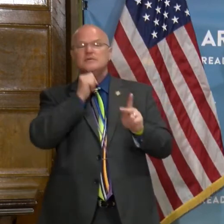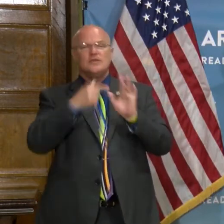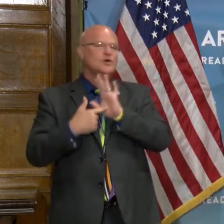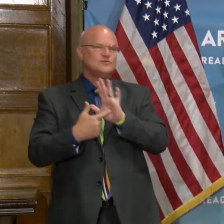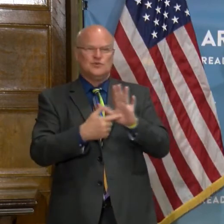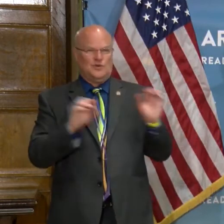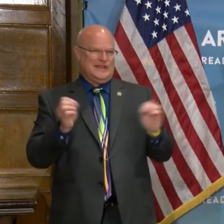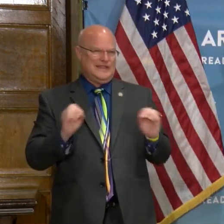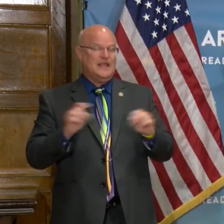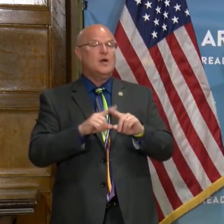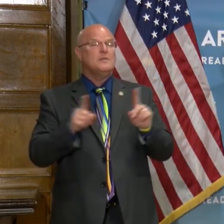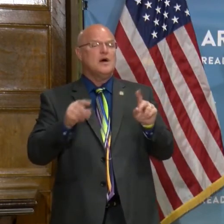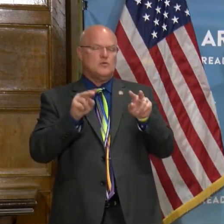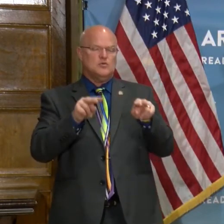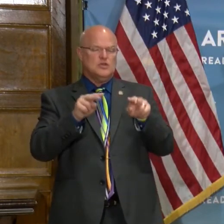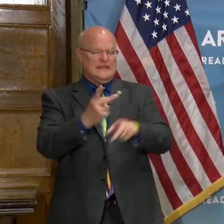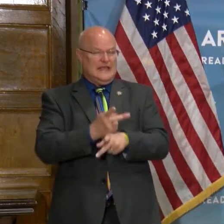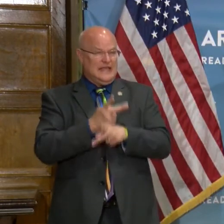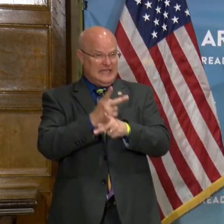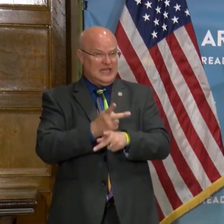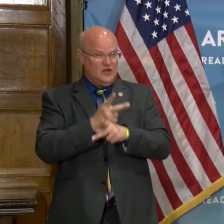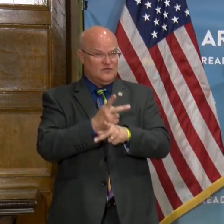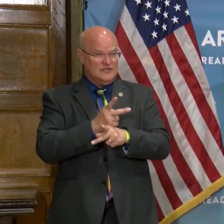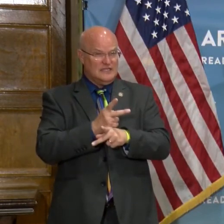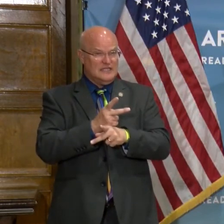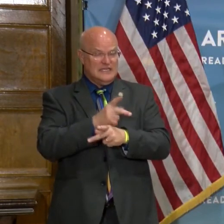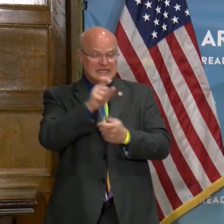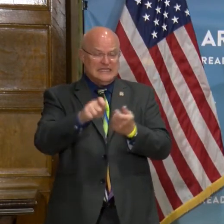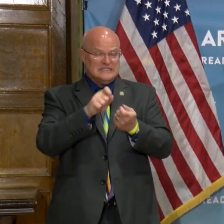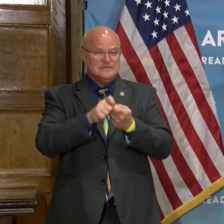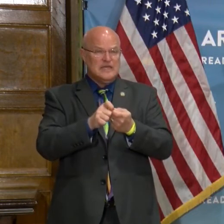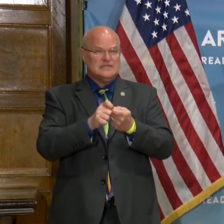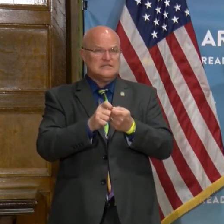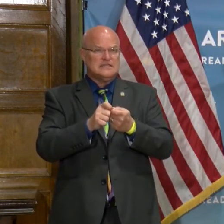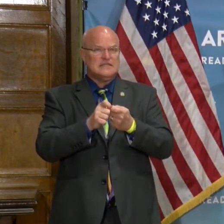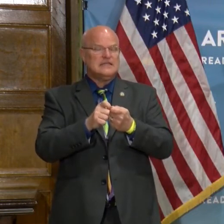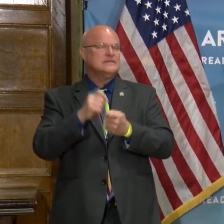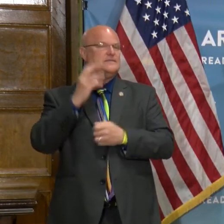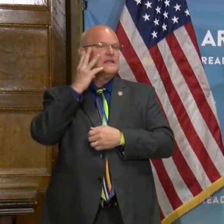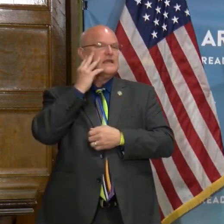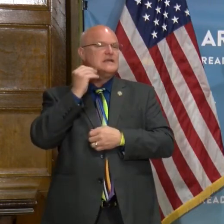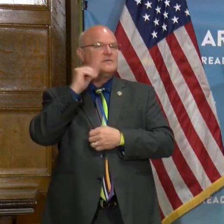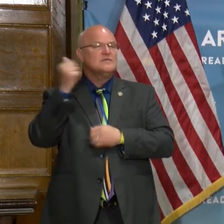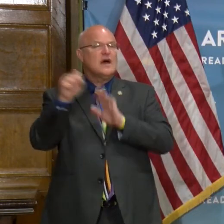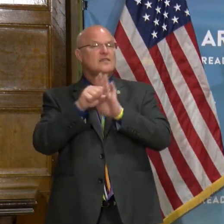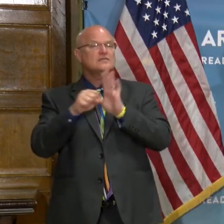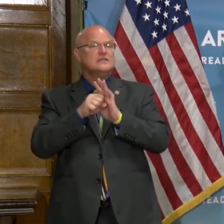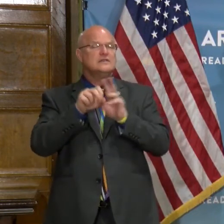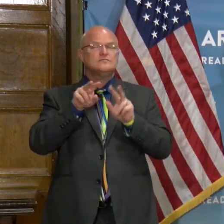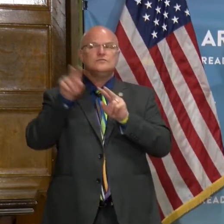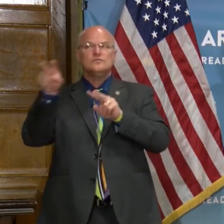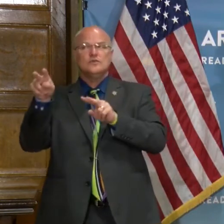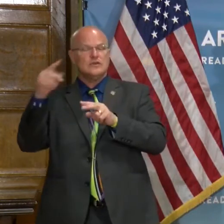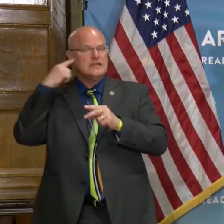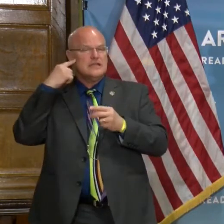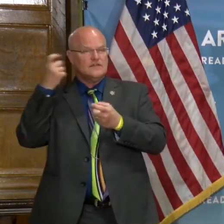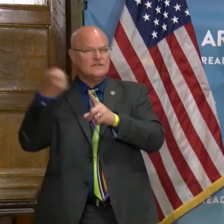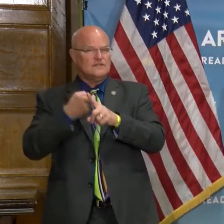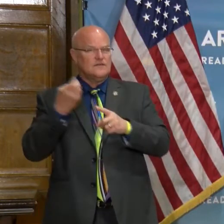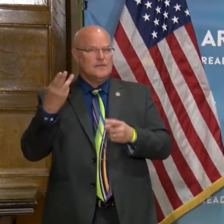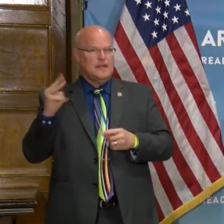cases, but we'll look at that carefully and especially weigh the experience of other states that are already trying to do that.